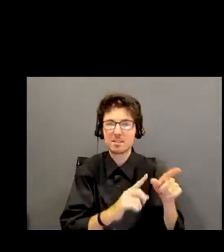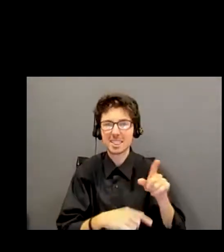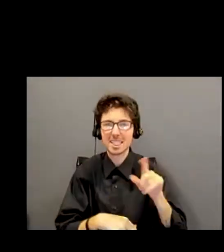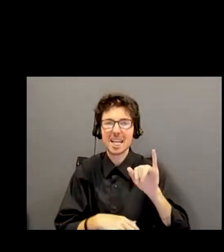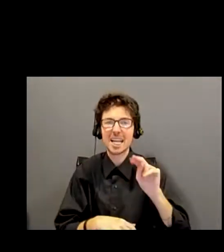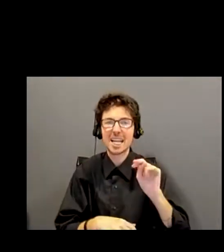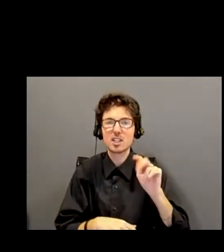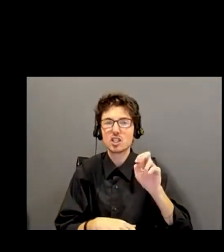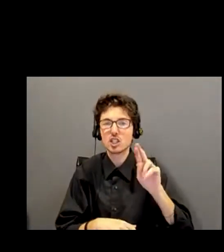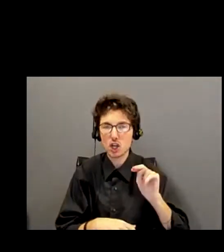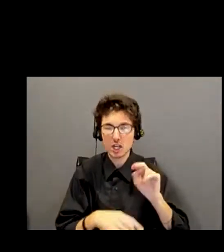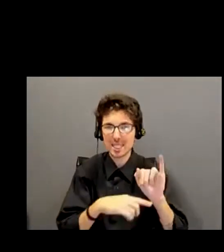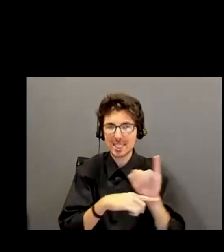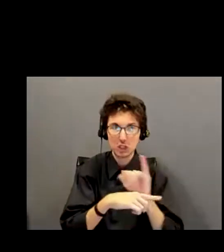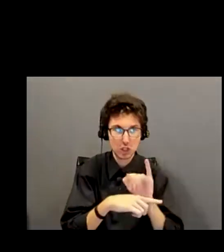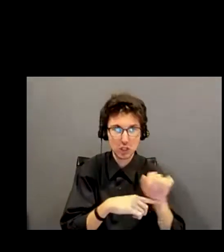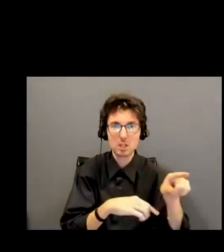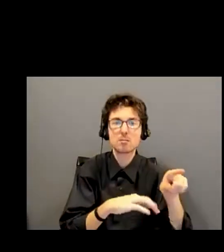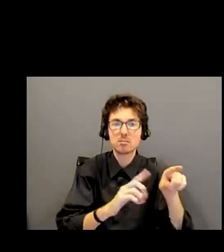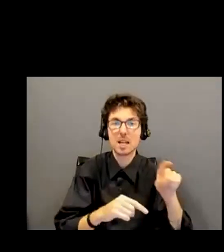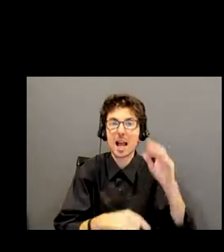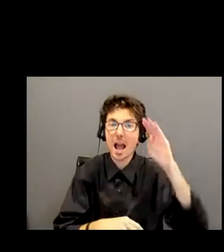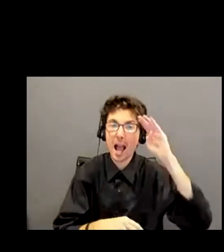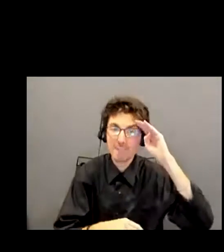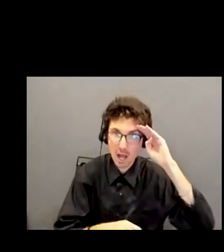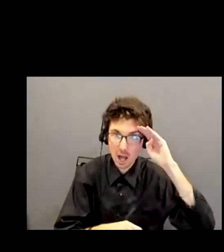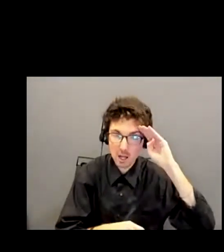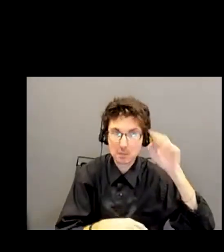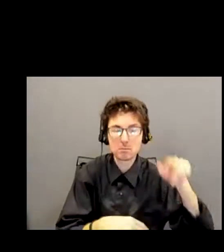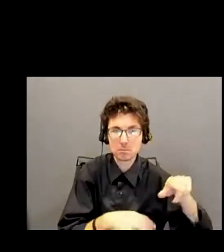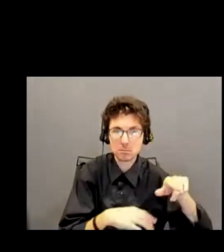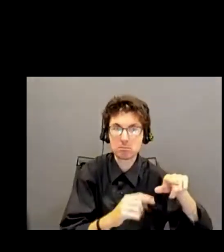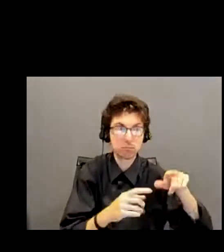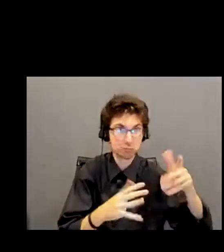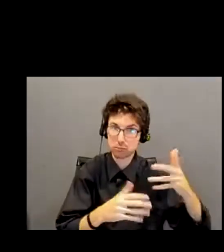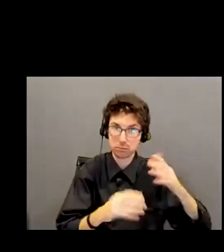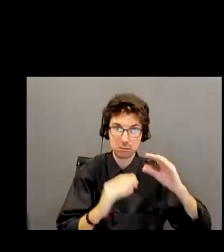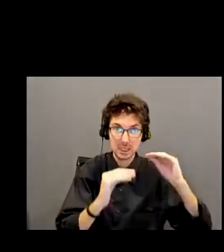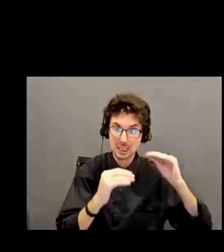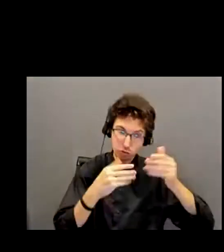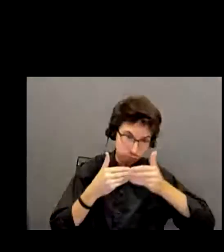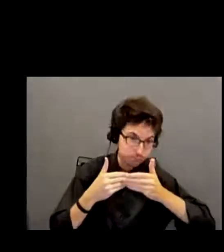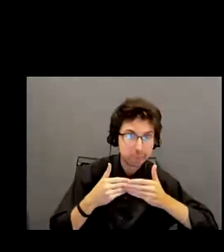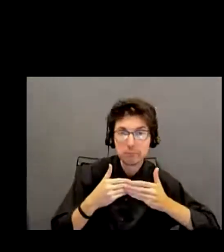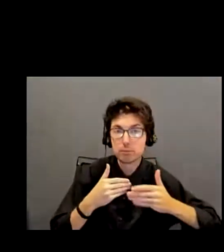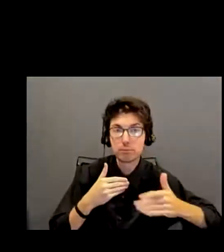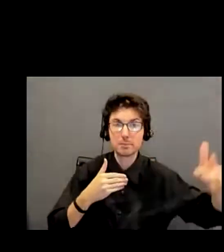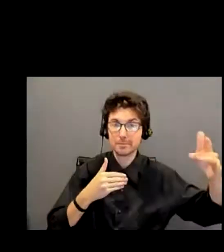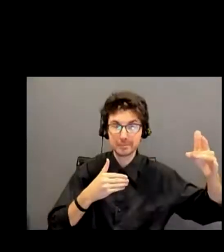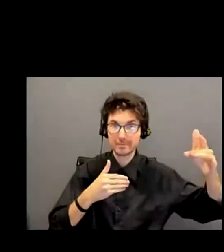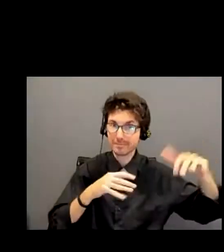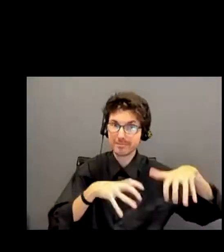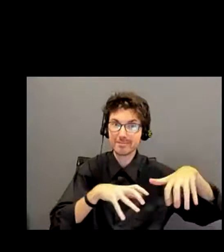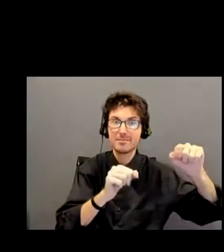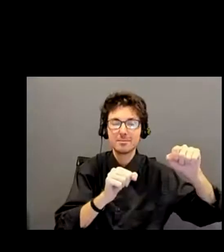been teaching since. I got my job thanks to this extremely unique and revolutionary